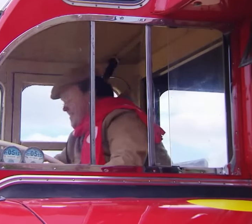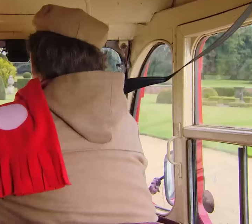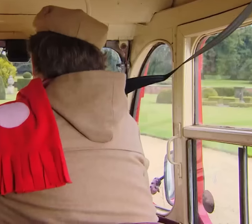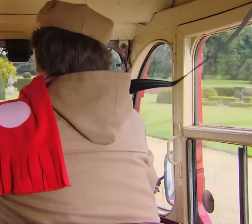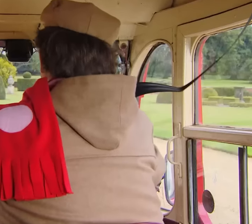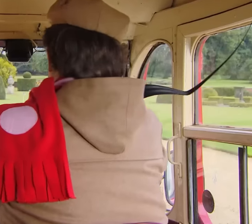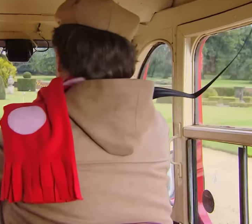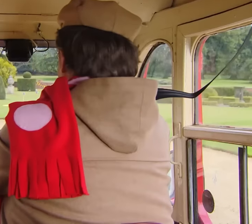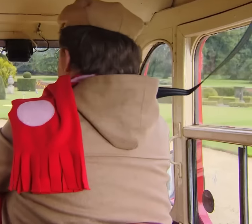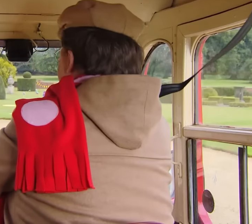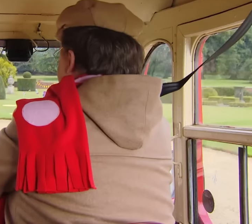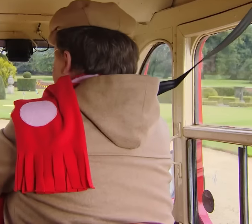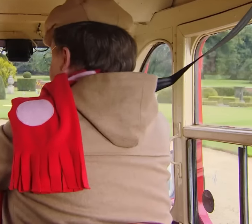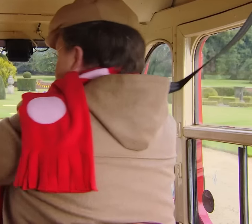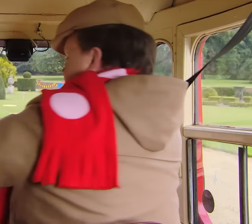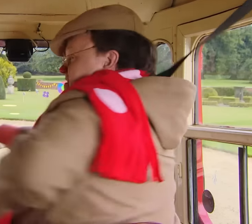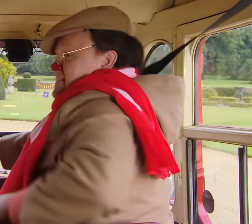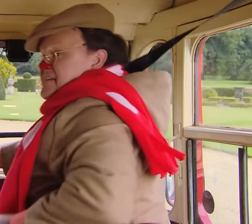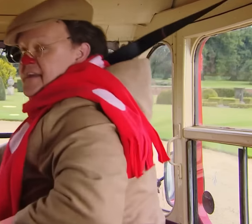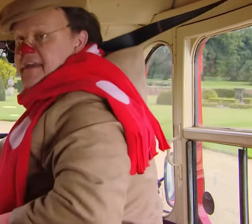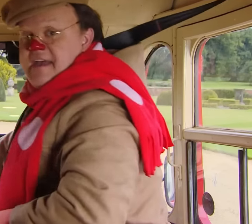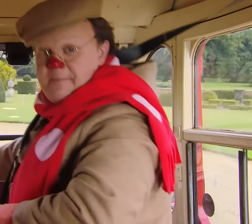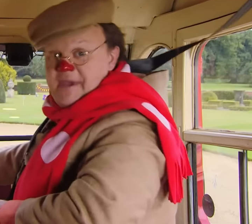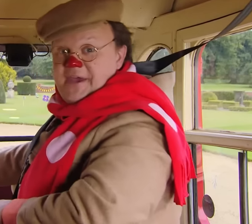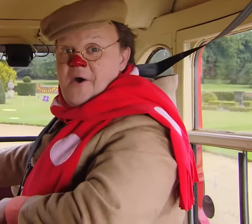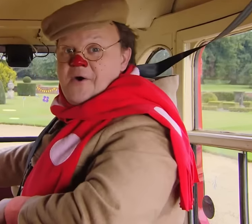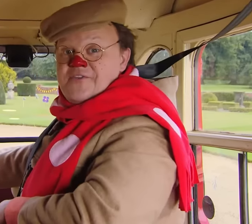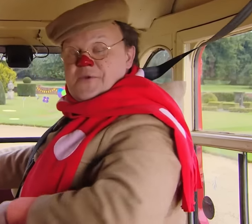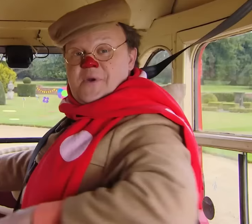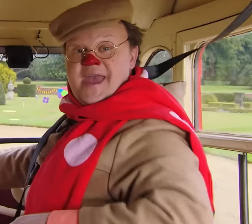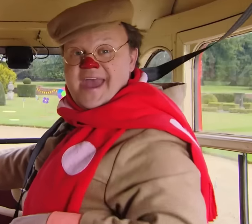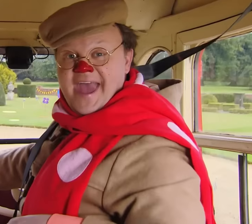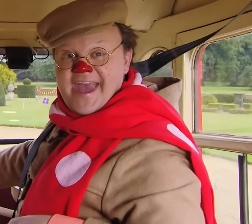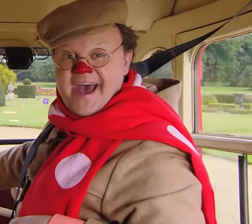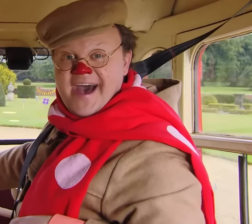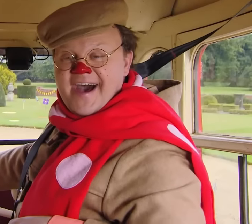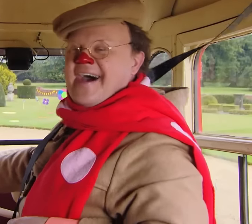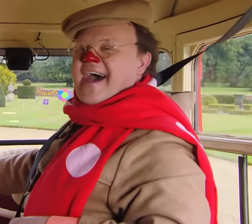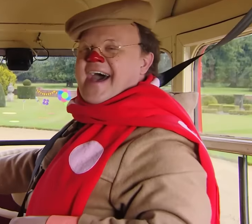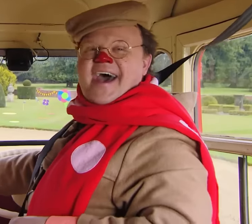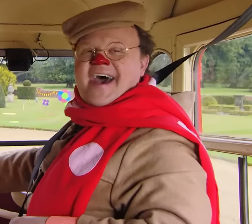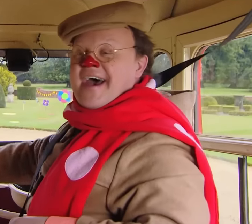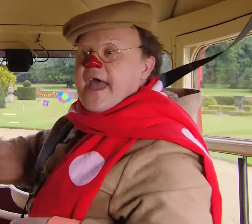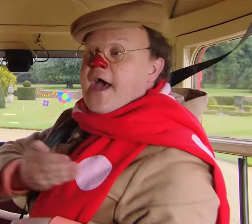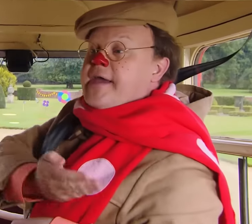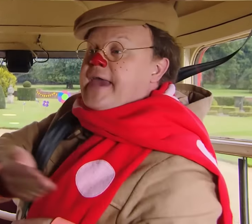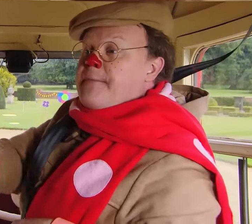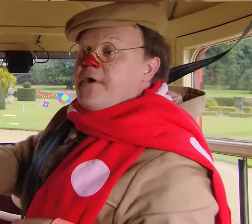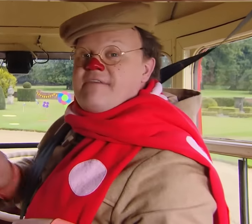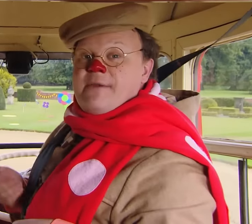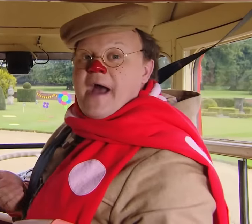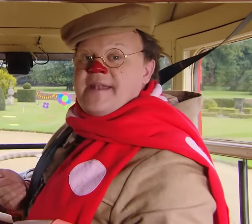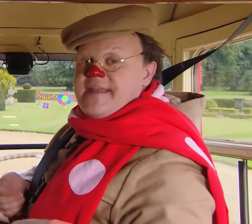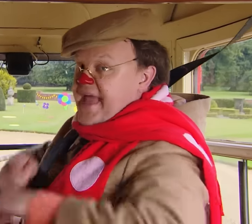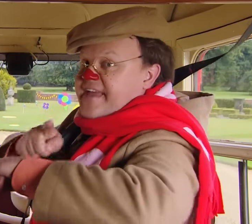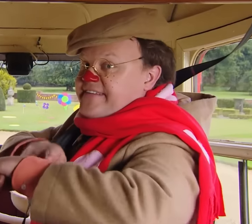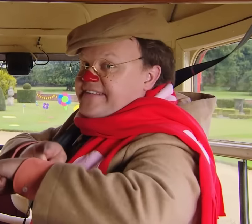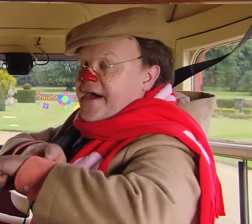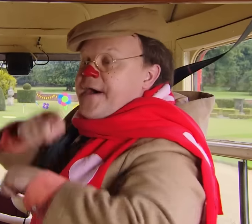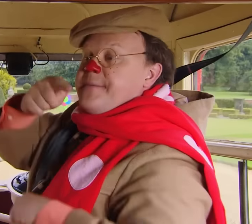Why have you stopped, Grandad Tumble? Because we're here! Come on, everyone! It's time